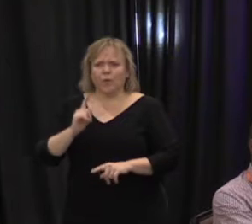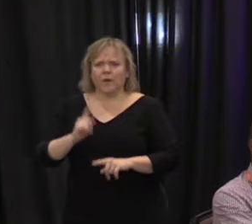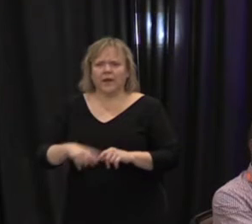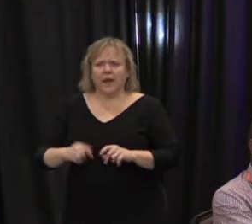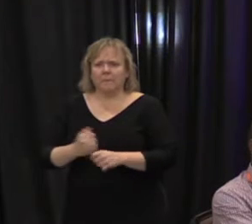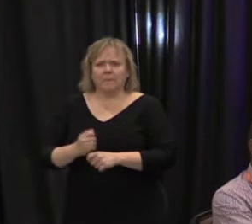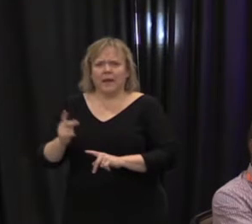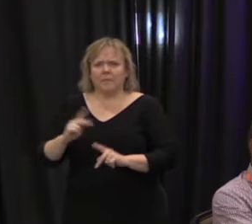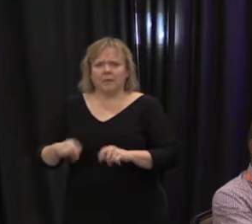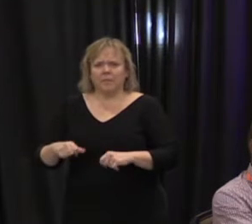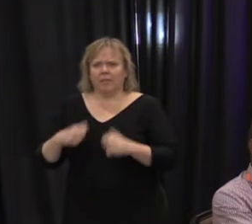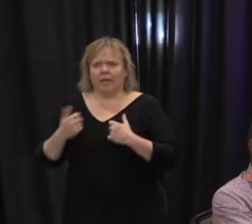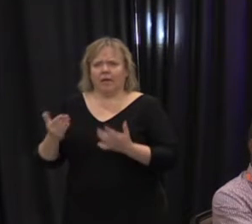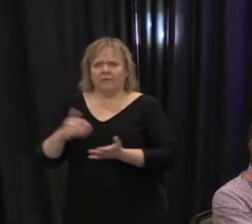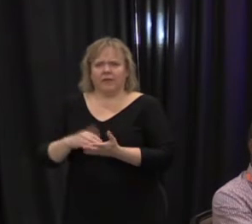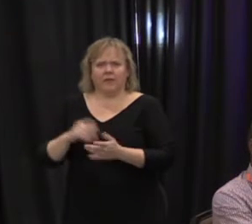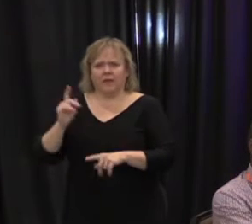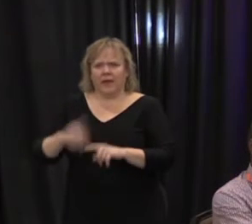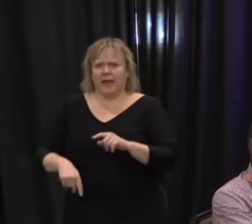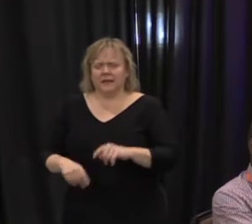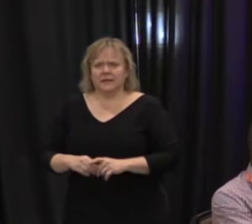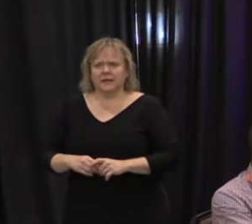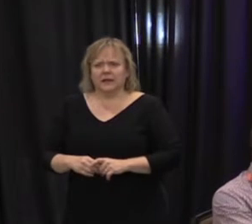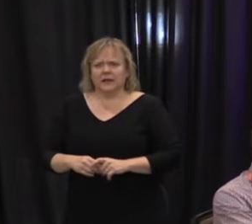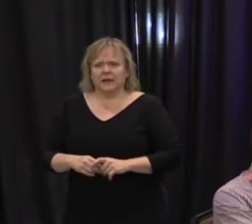being brilliant back there, hi Mia,